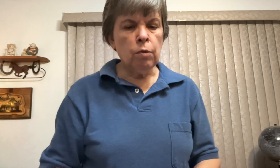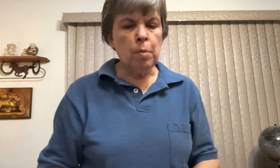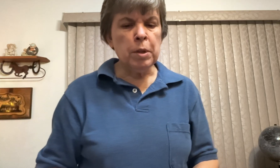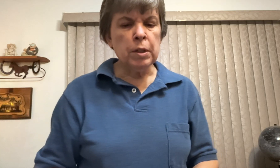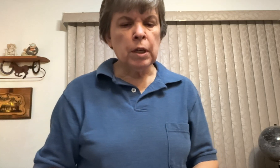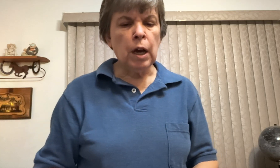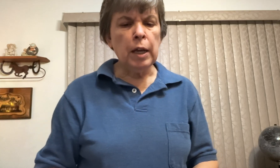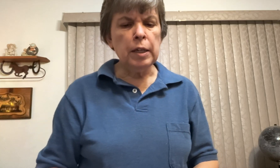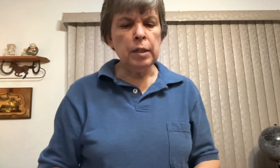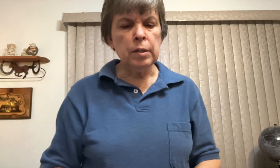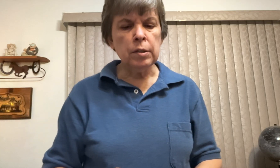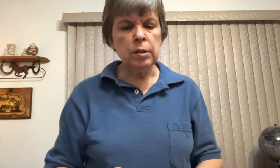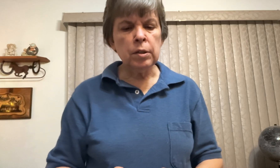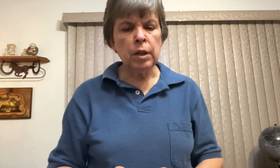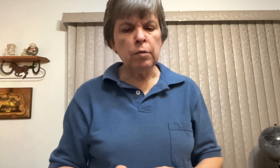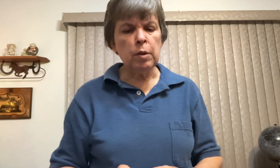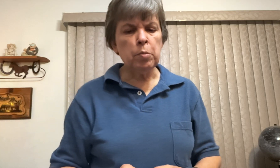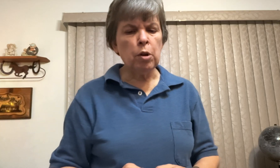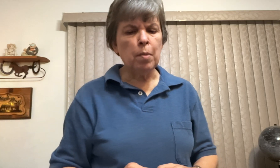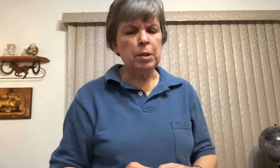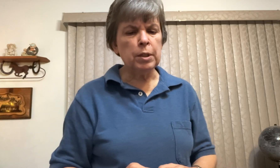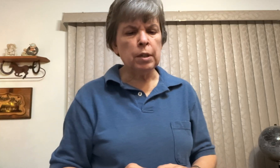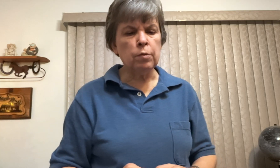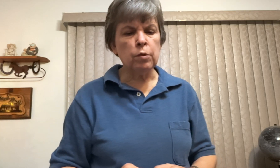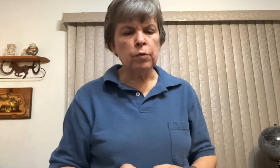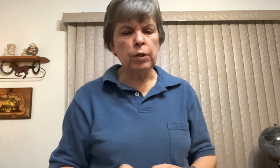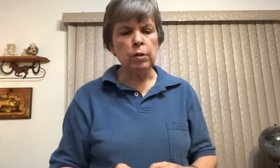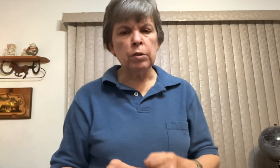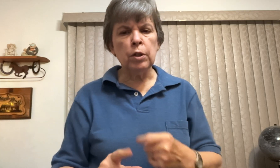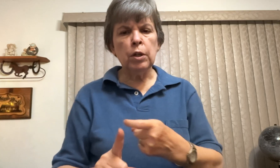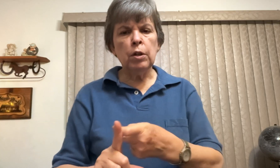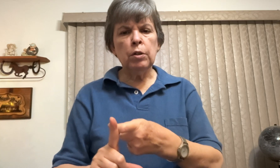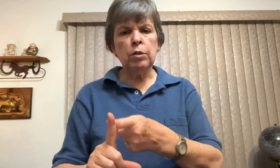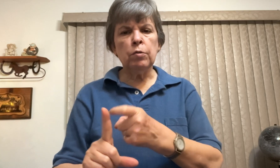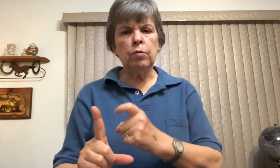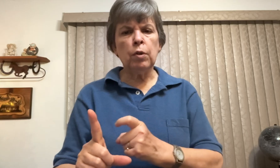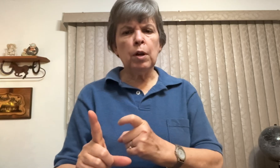From his kindness, every promise then fulfilled. So from